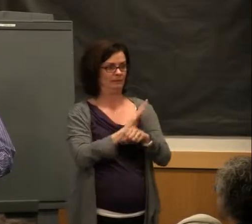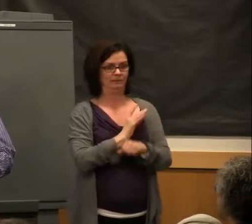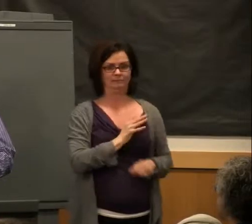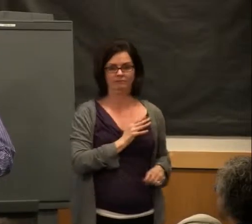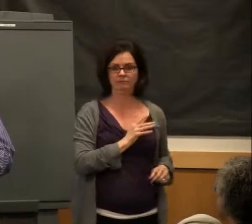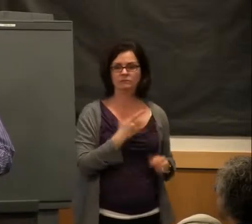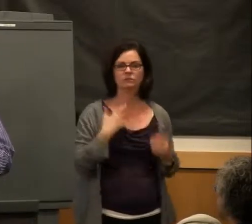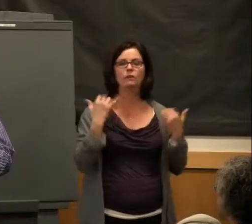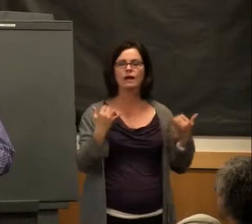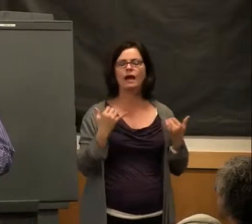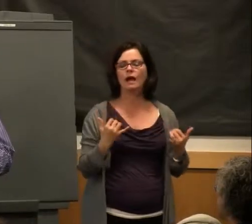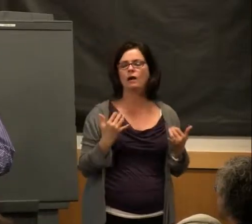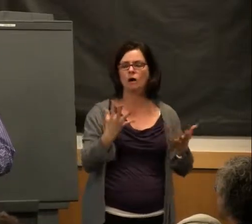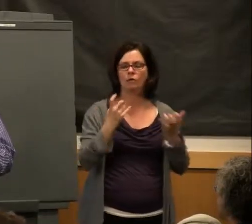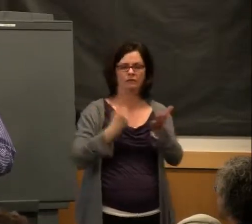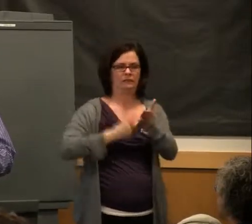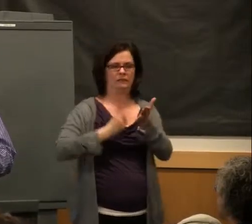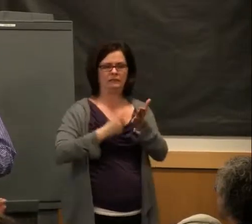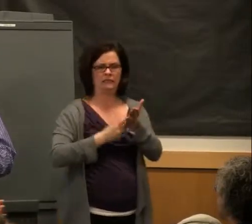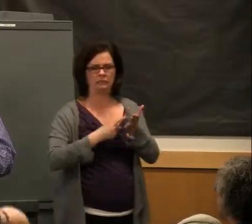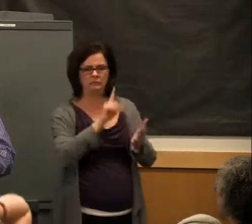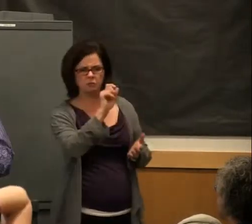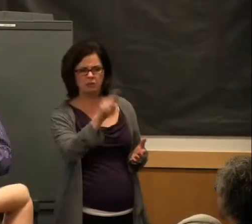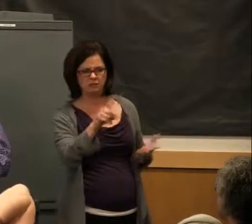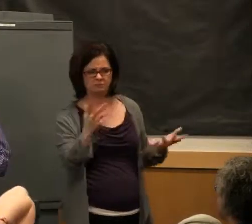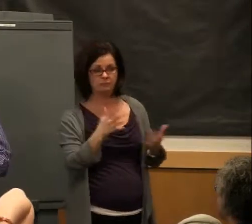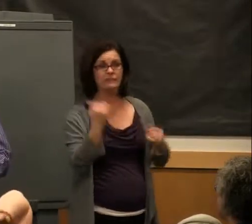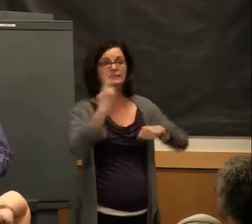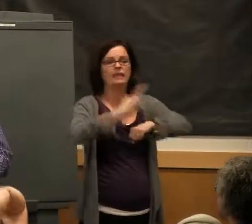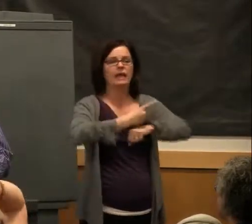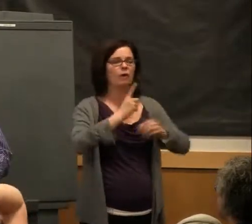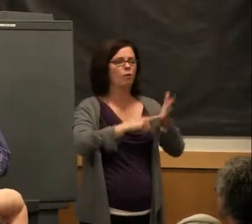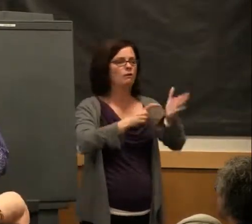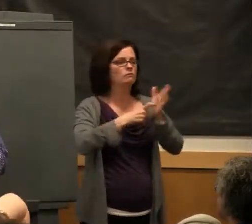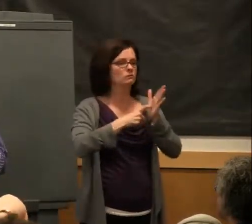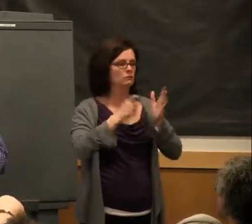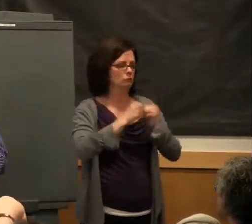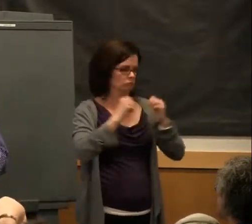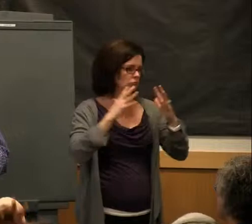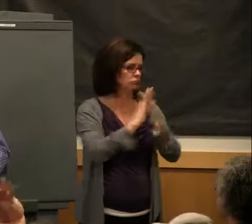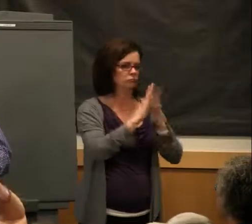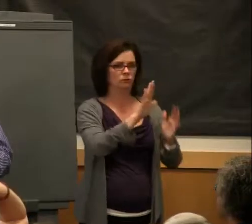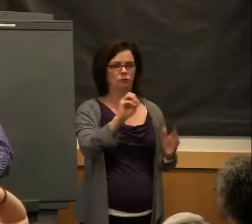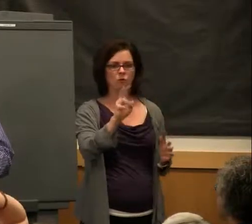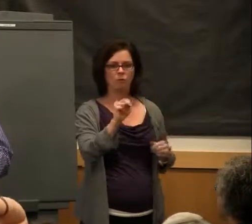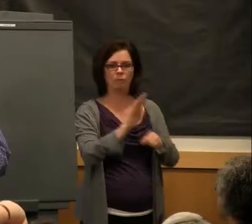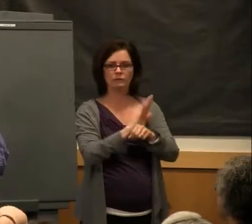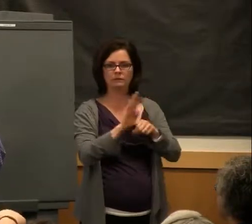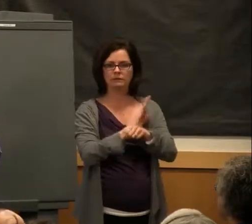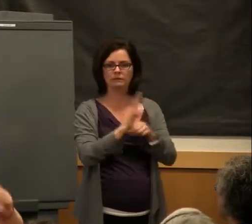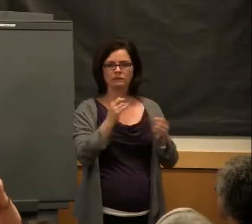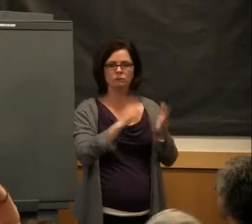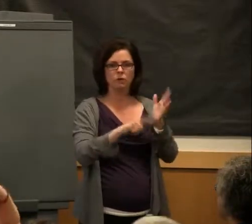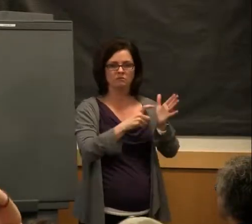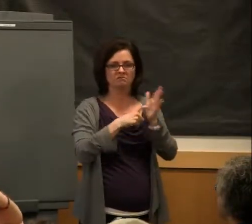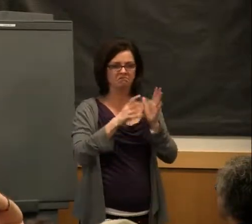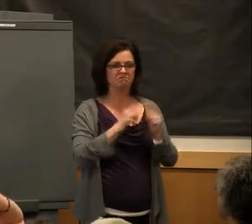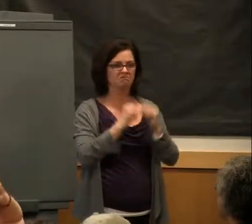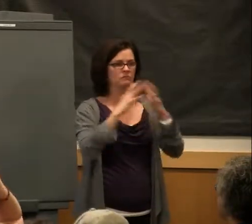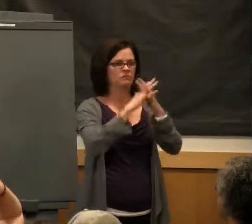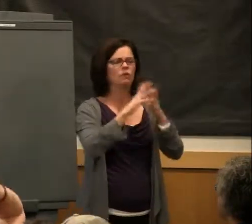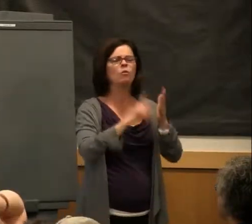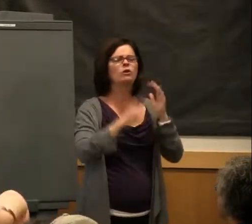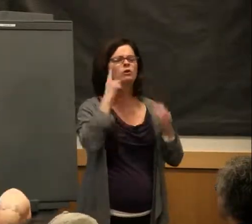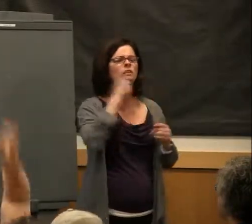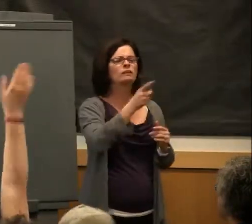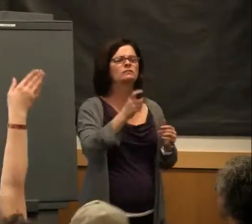the question we want to talk about a little today is, what does it take to start your own business? What do you think is